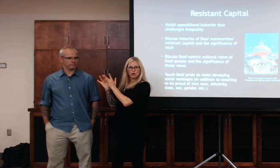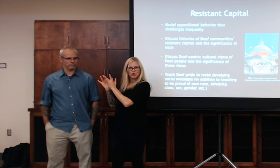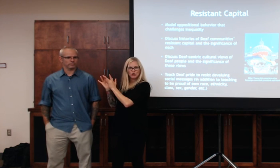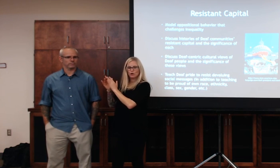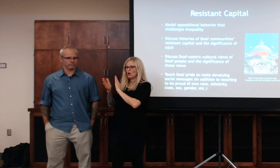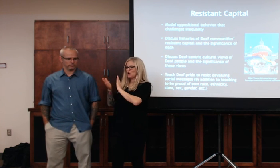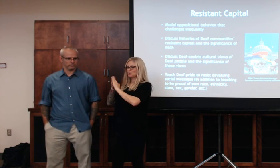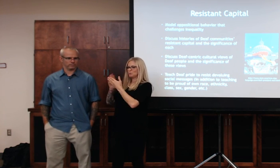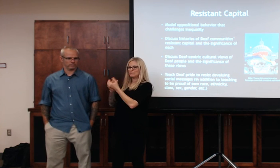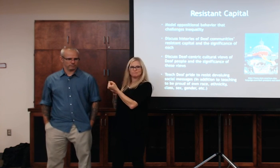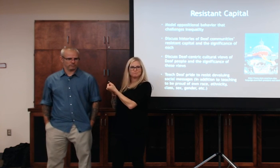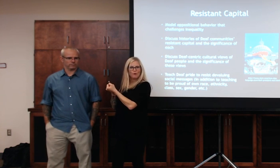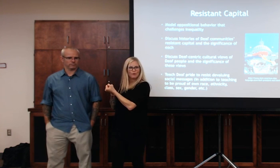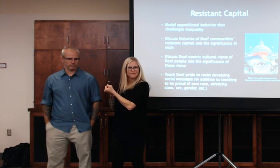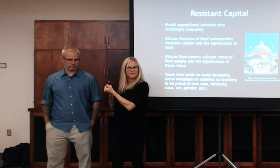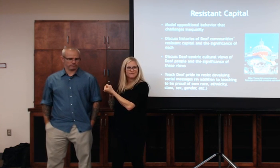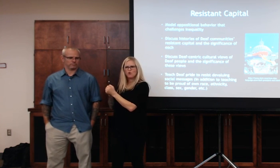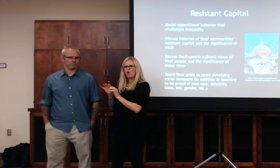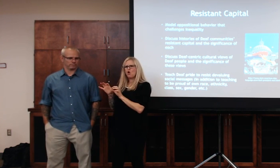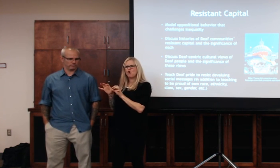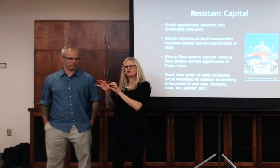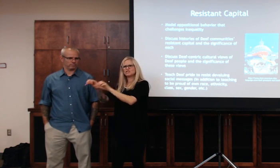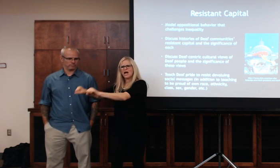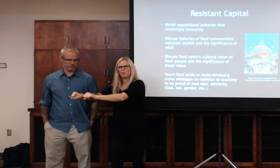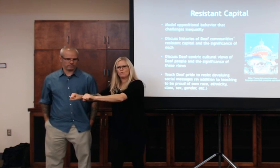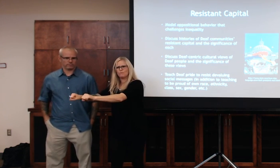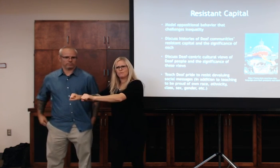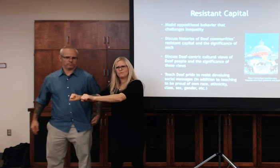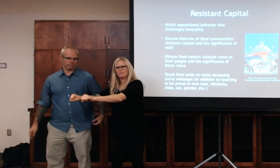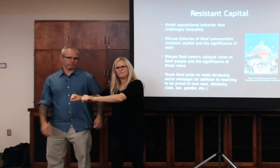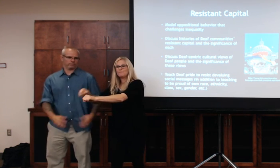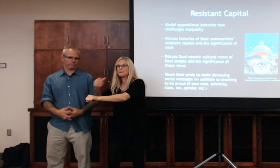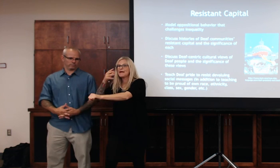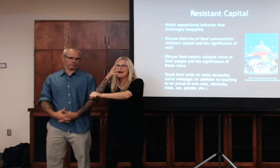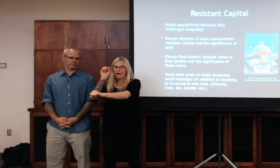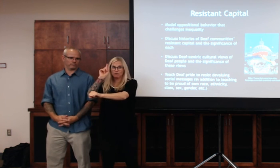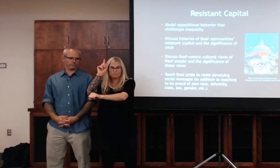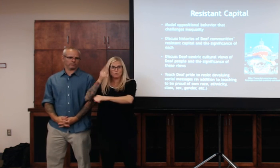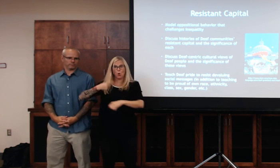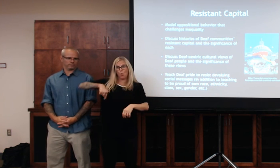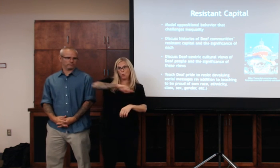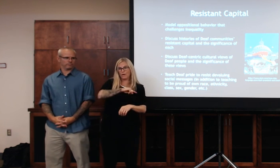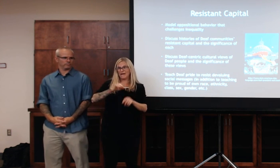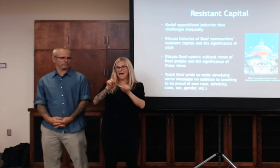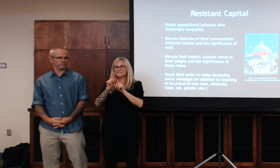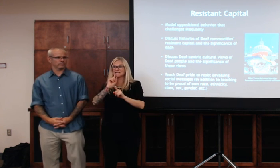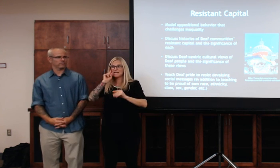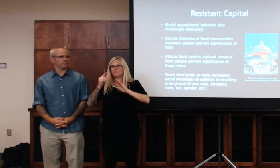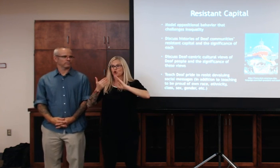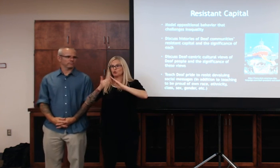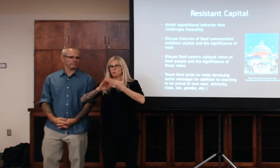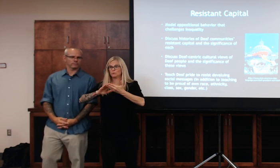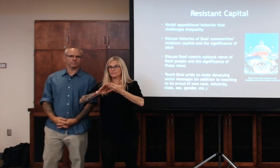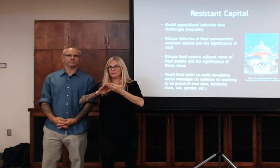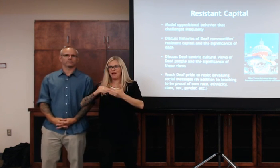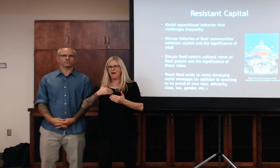the networking and the network support to really reach out to other families. We as a deaf community have